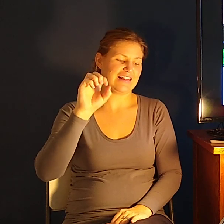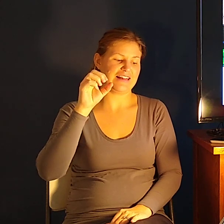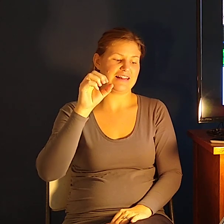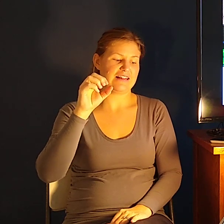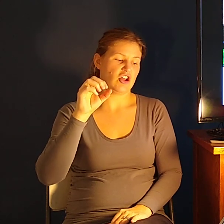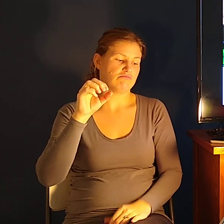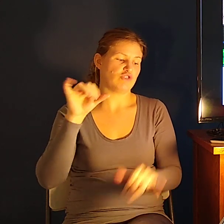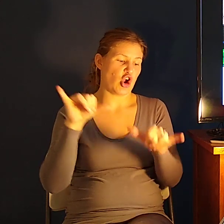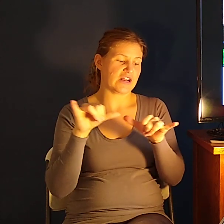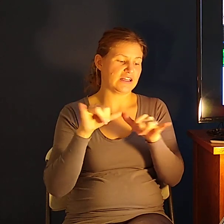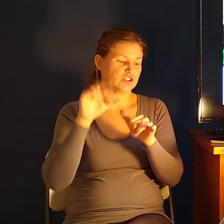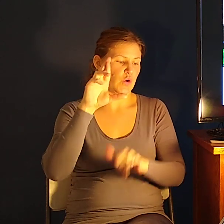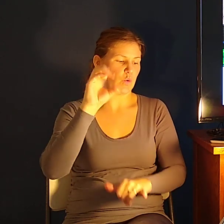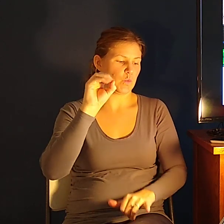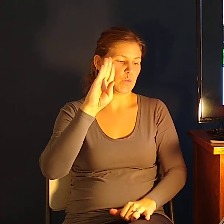House, designed by Frank Lloyd Wright.